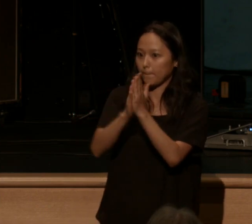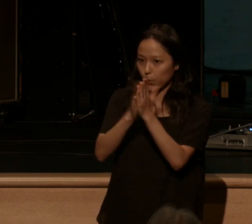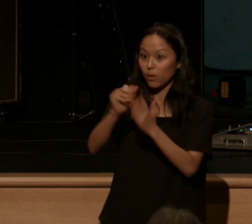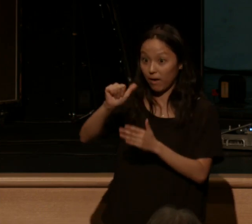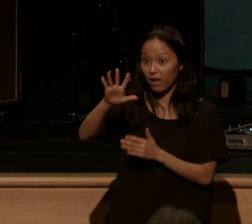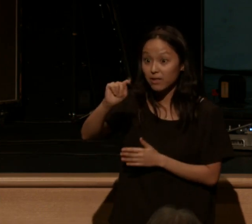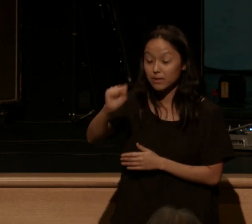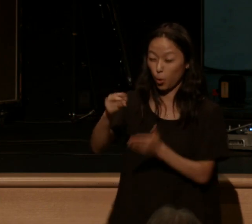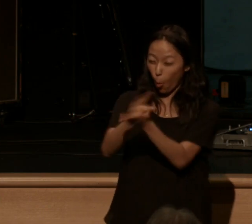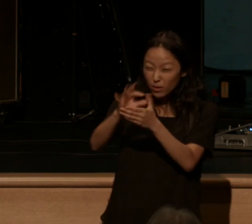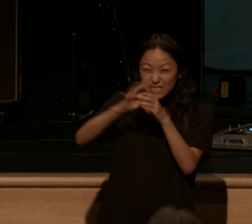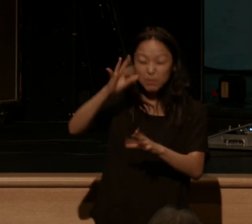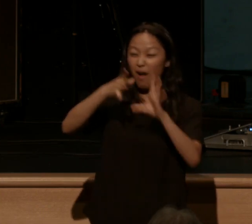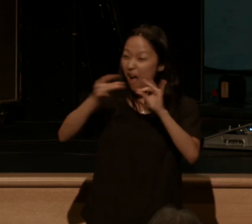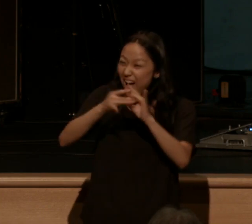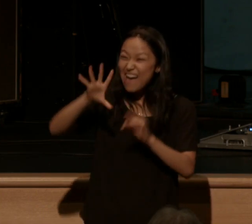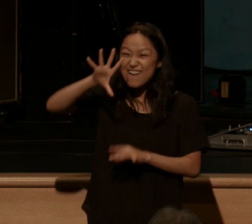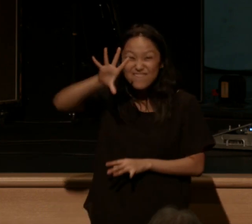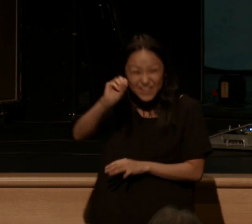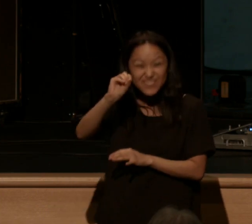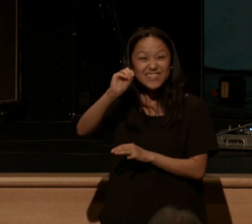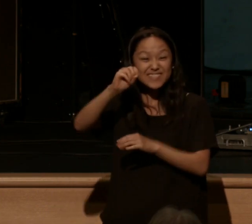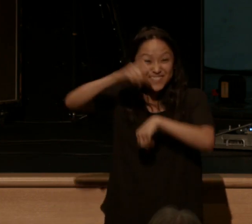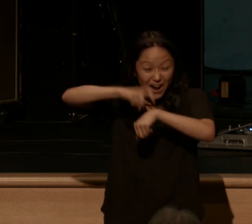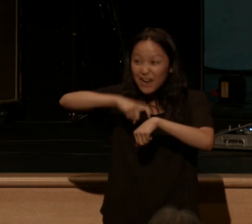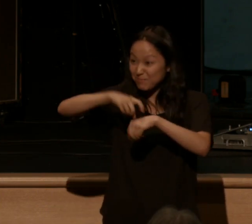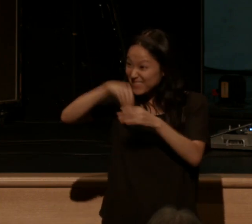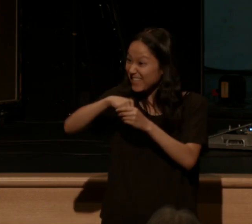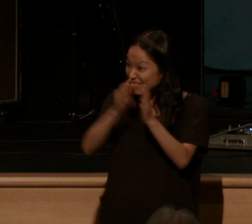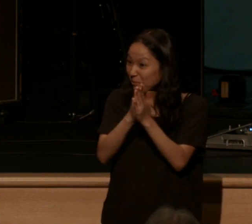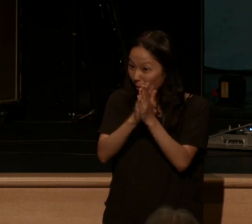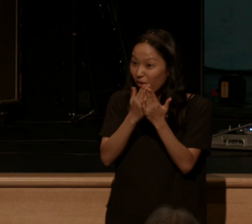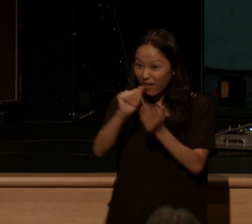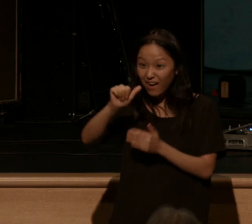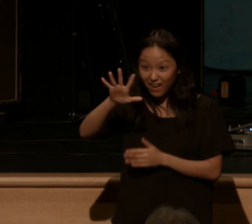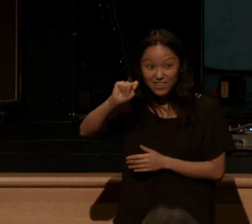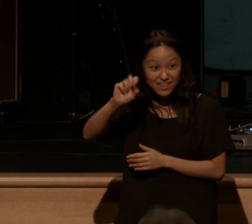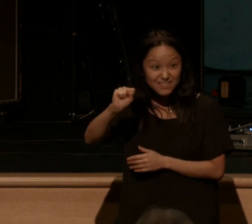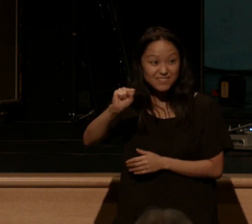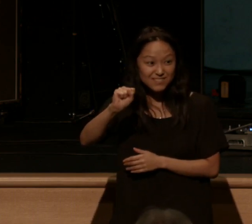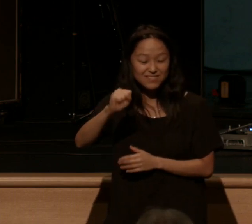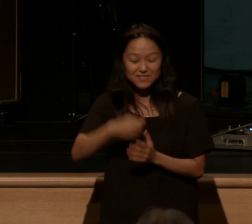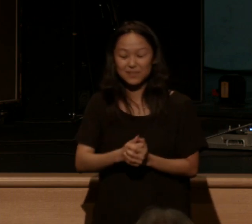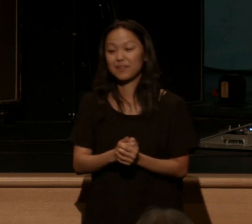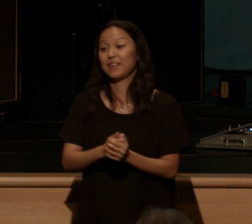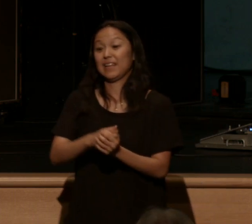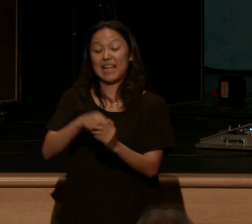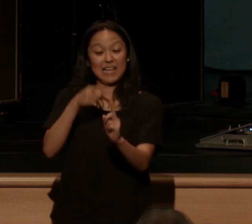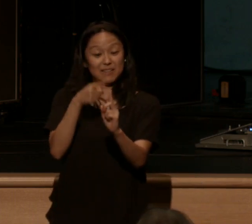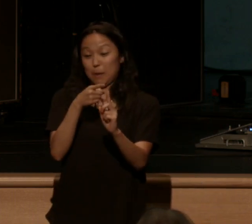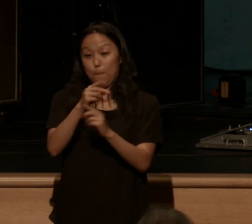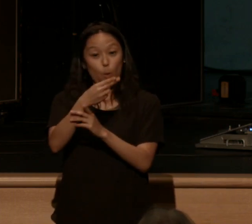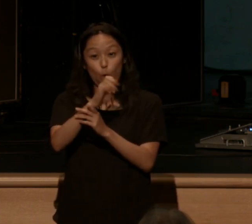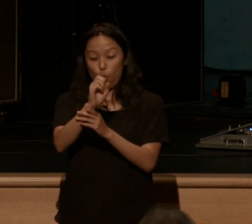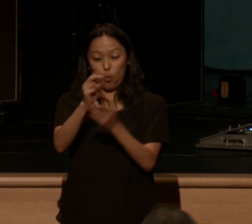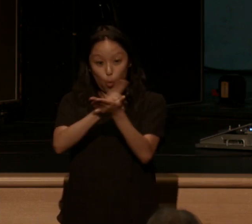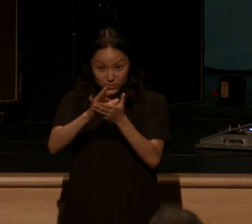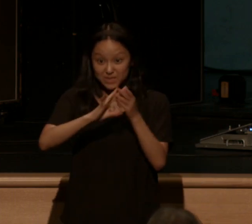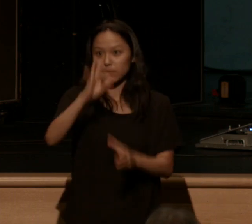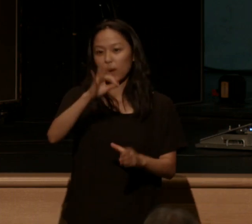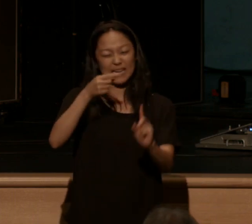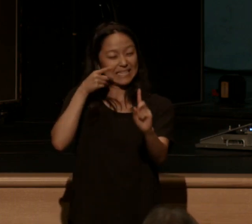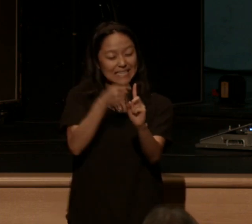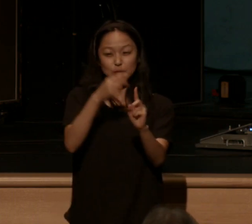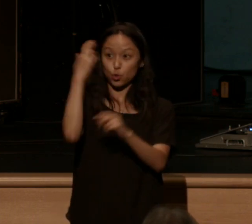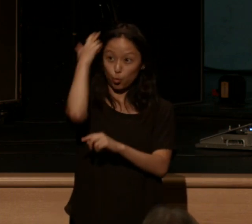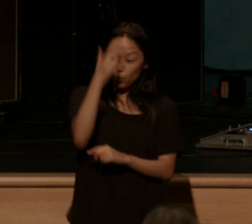The Holy Spirit is mentioned 50 times, 50, 50 times throughout the book of Acts. He is the reason, again,